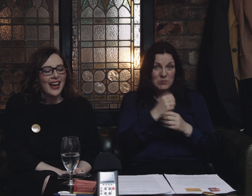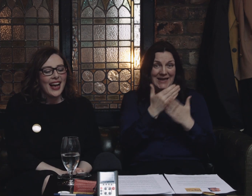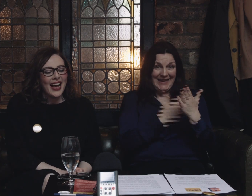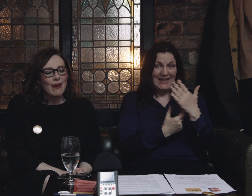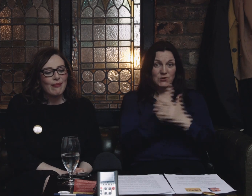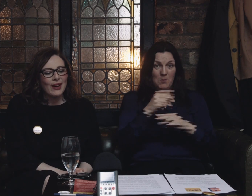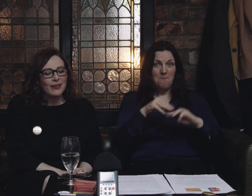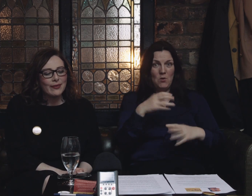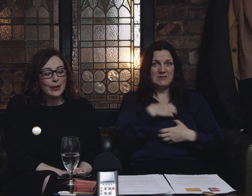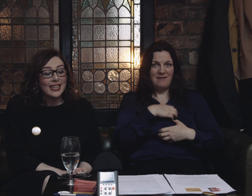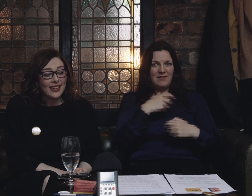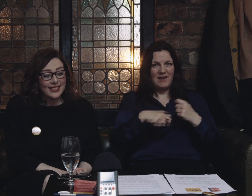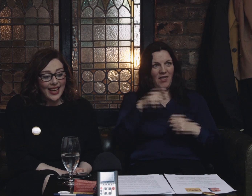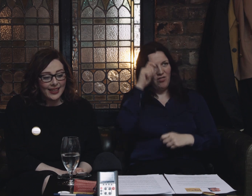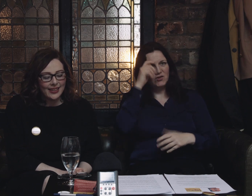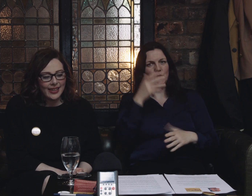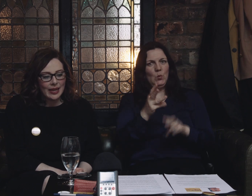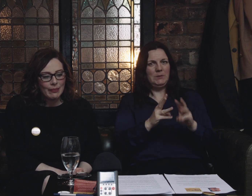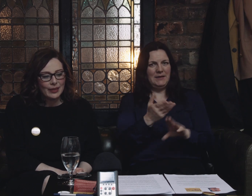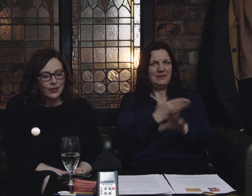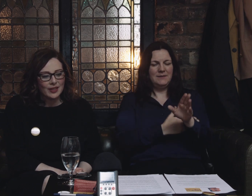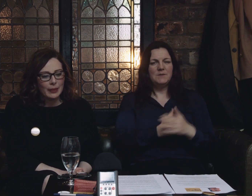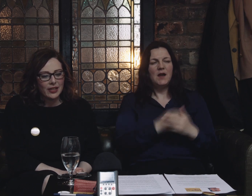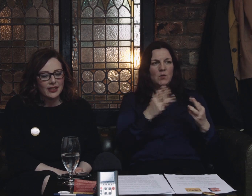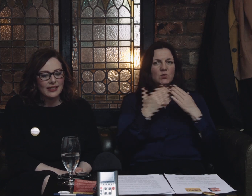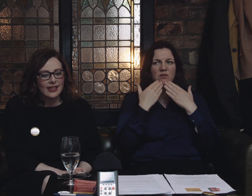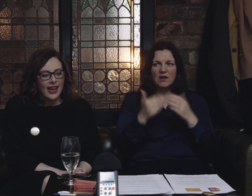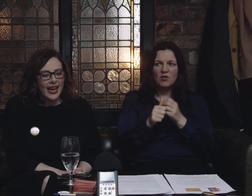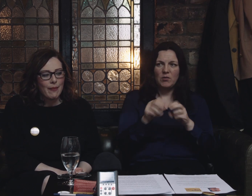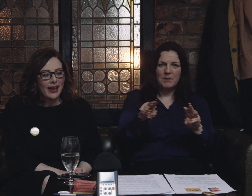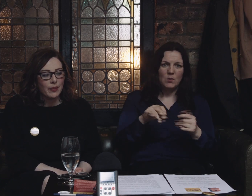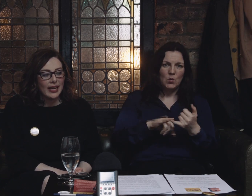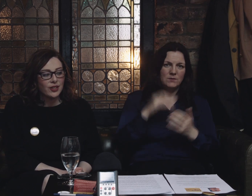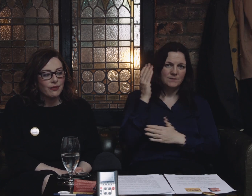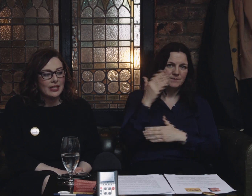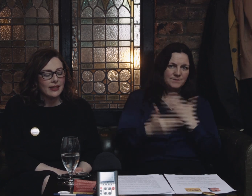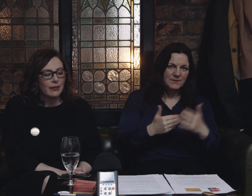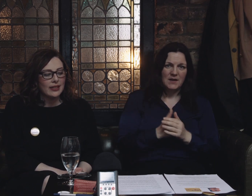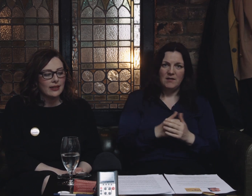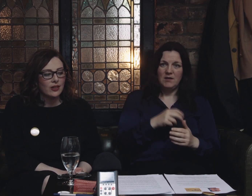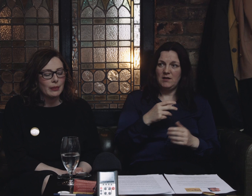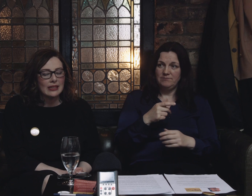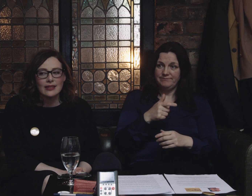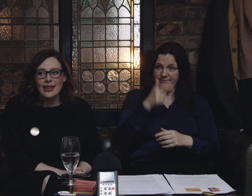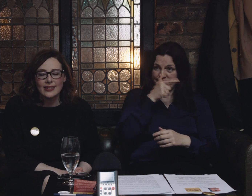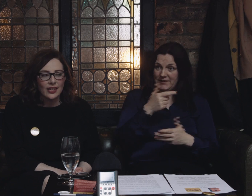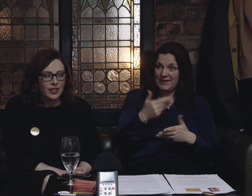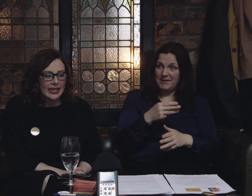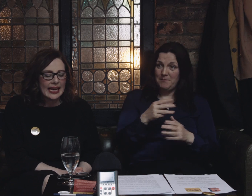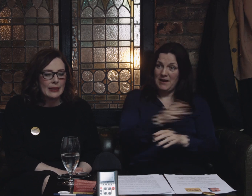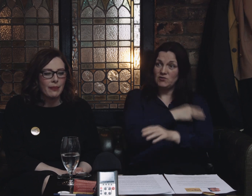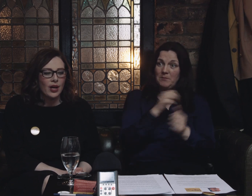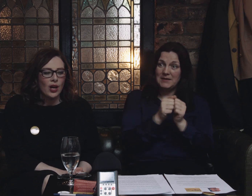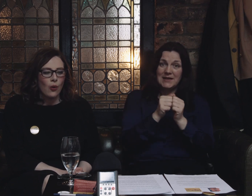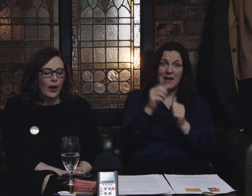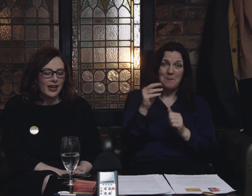be. I would really like to thank the other speakers. I had the pleasure of meeting Amanda's husband last